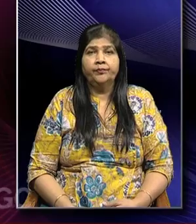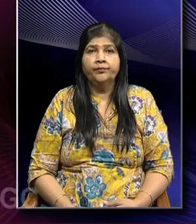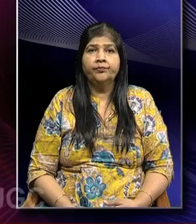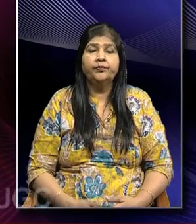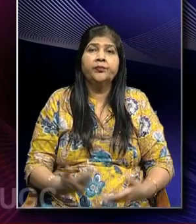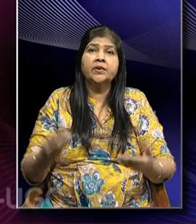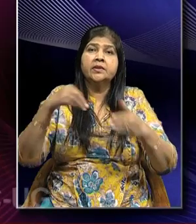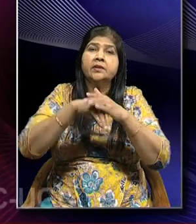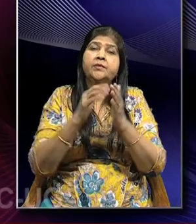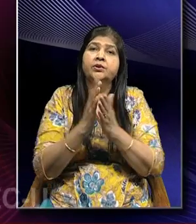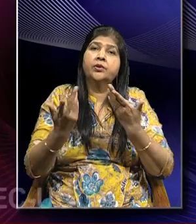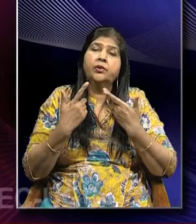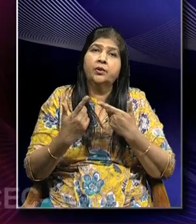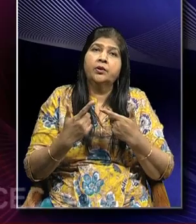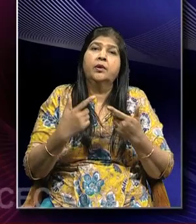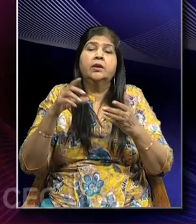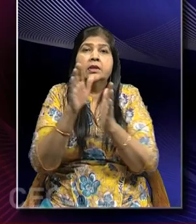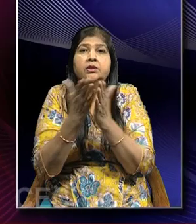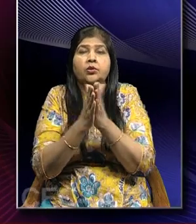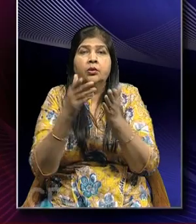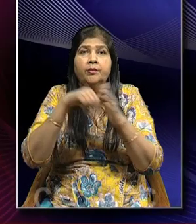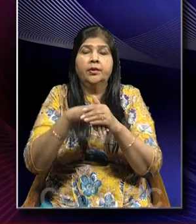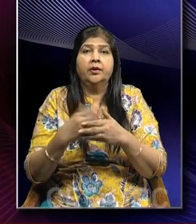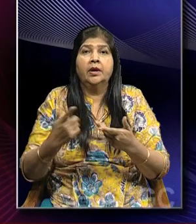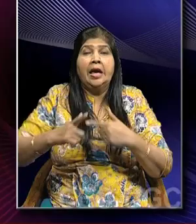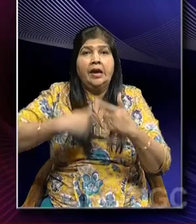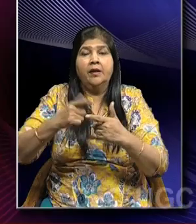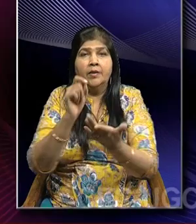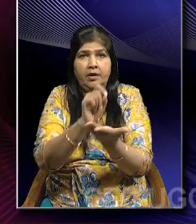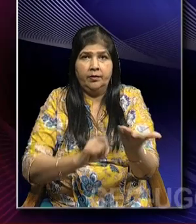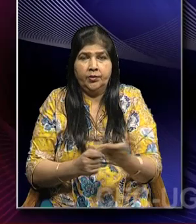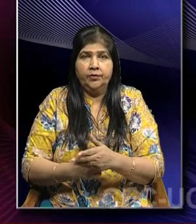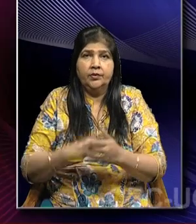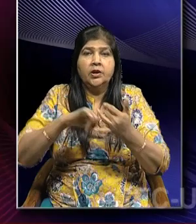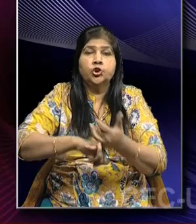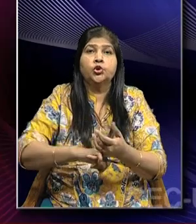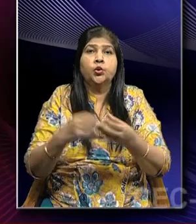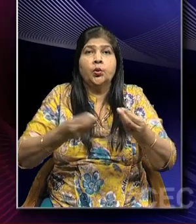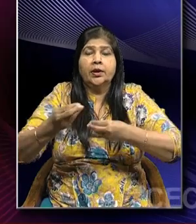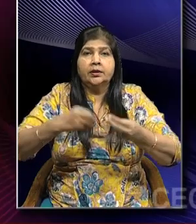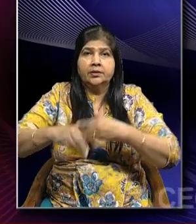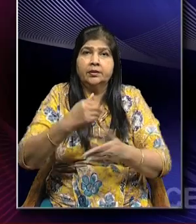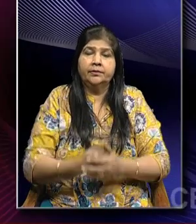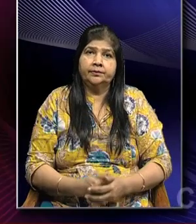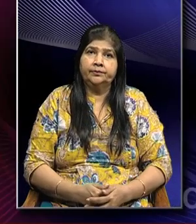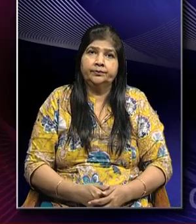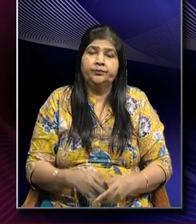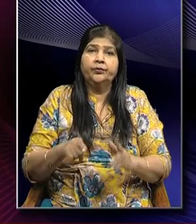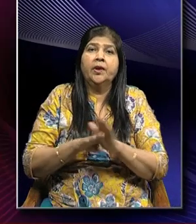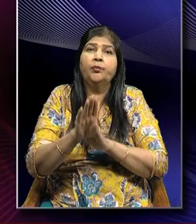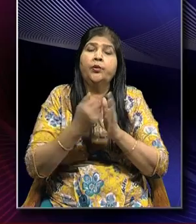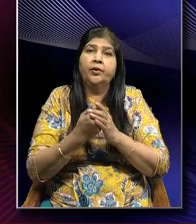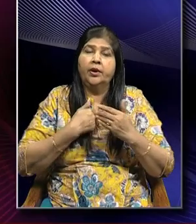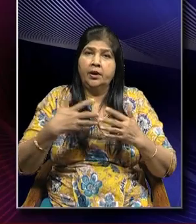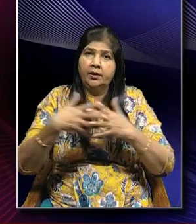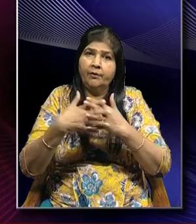the submission of this document to the annual report to the stock exchange, and also to be uploaded on the website